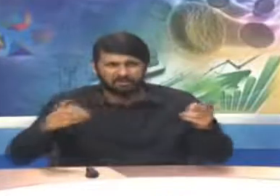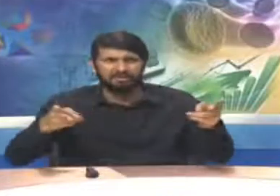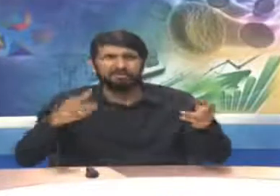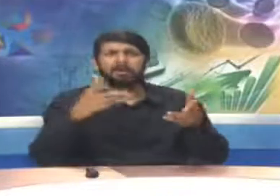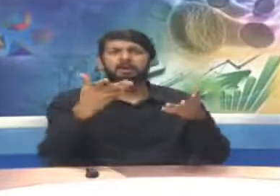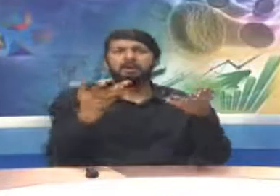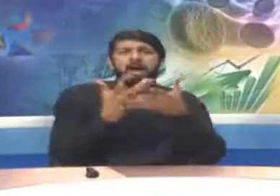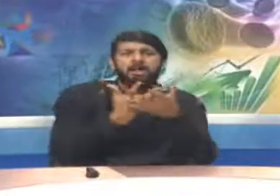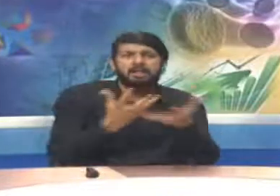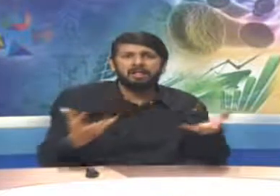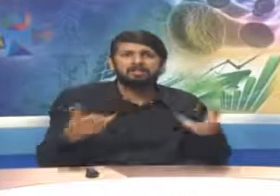plan for